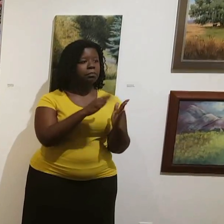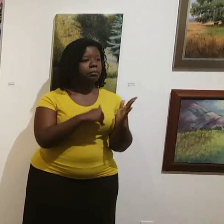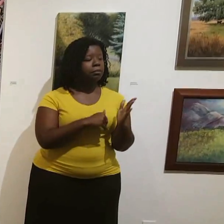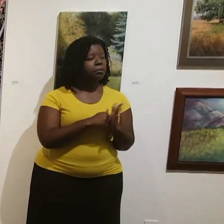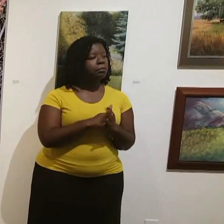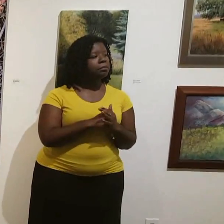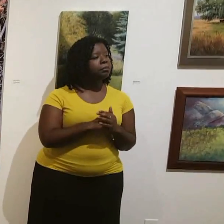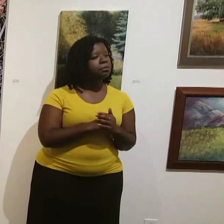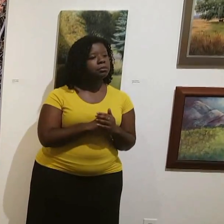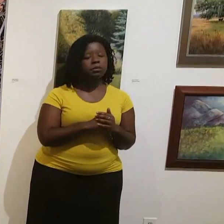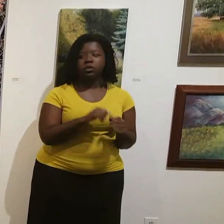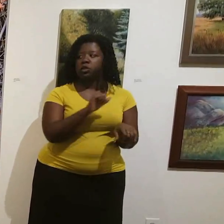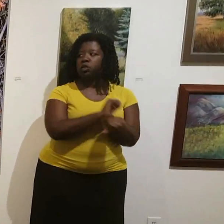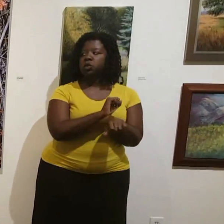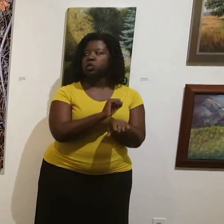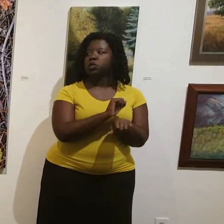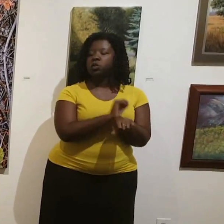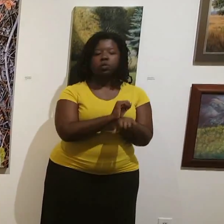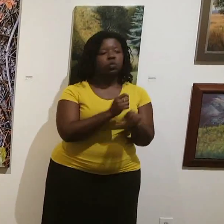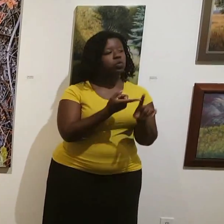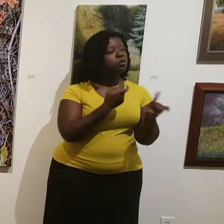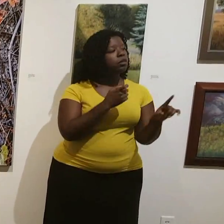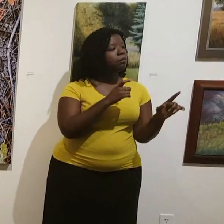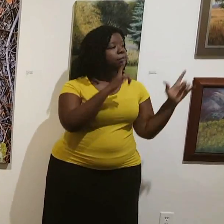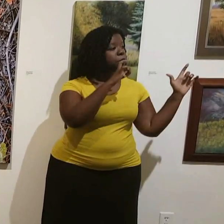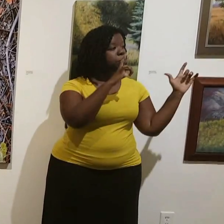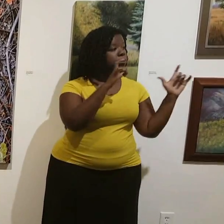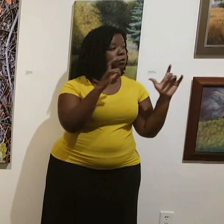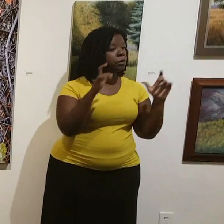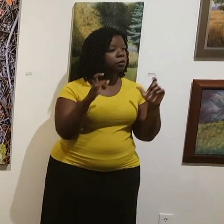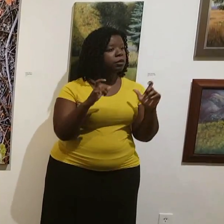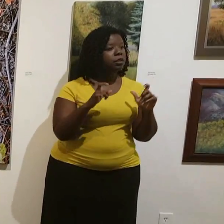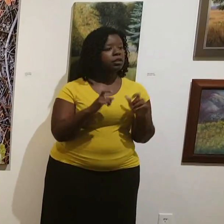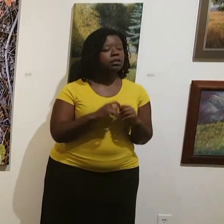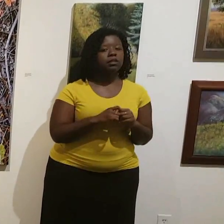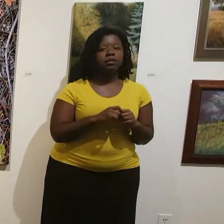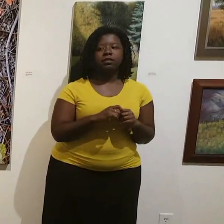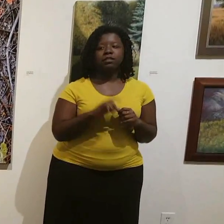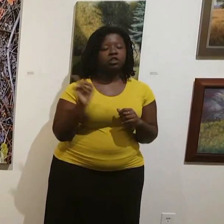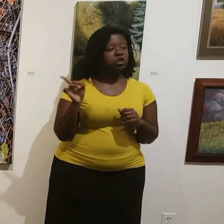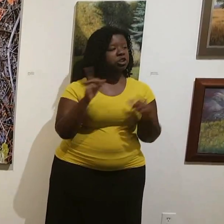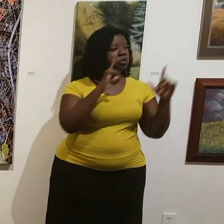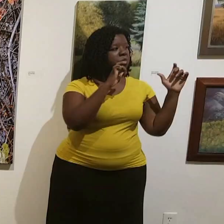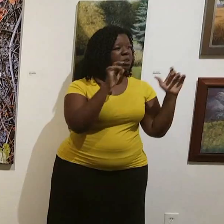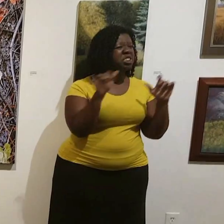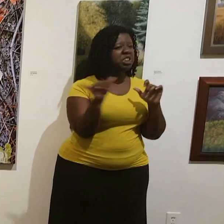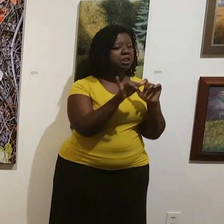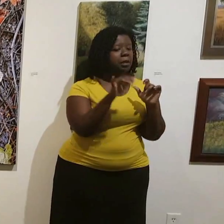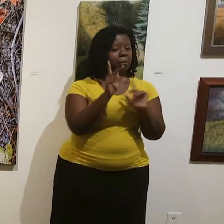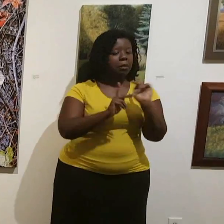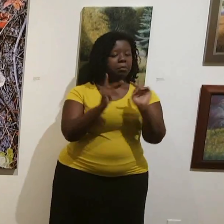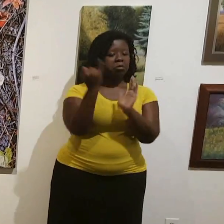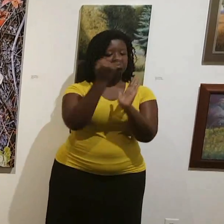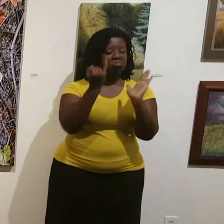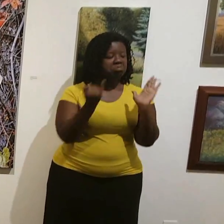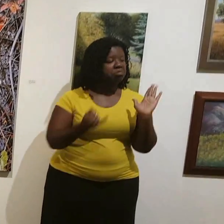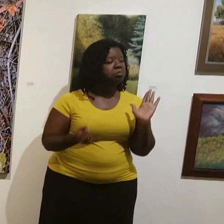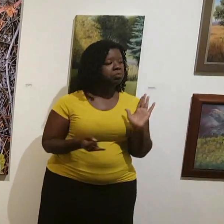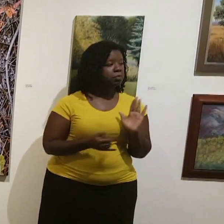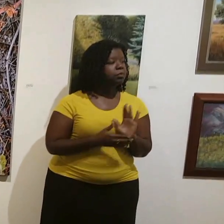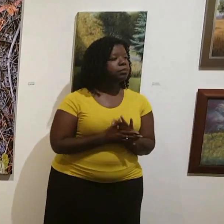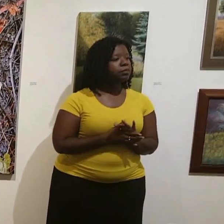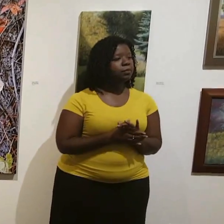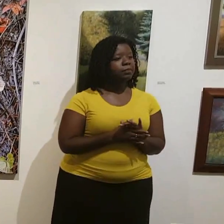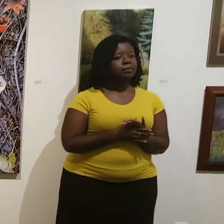canvas. I work from my photographs. I take lots of photographs the way some people use a sketchbook. I